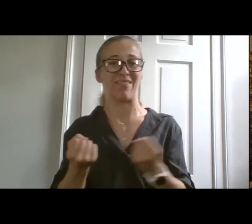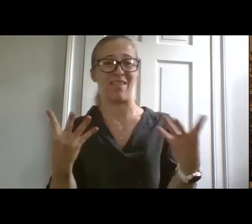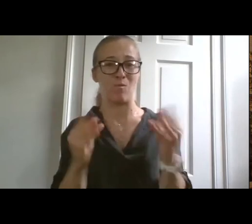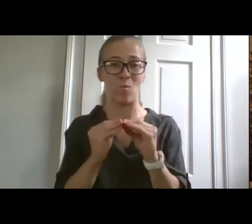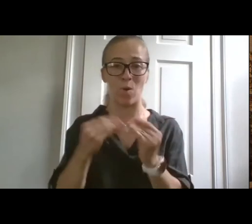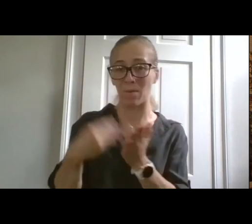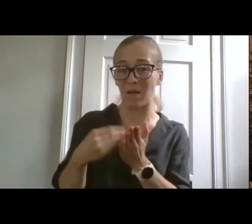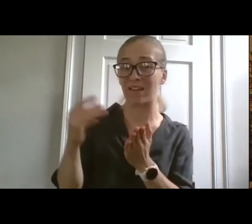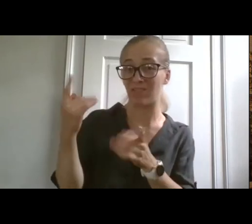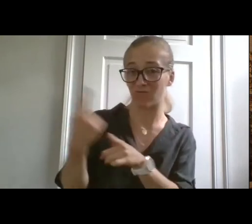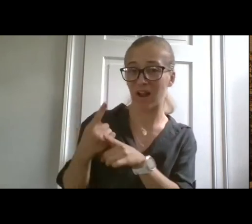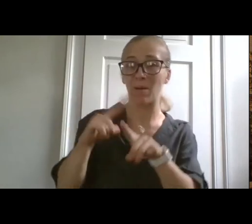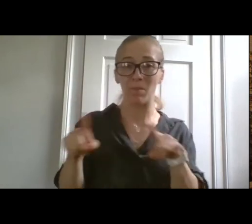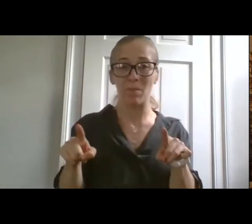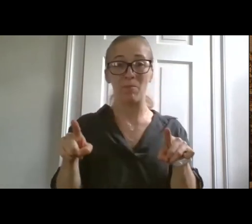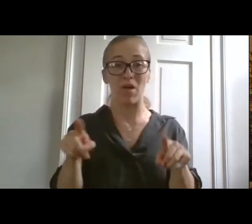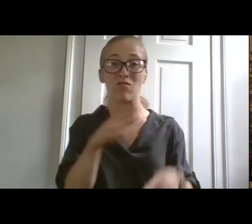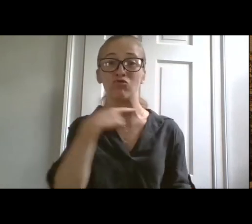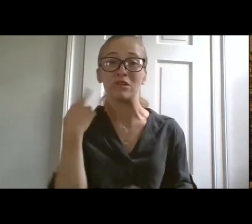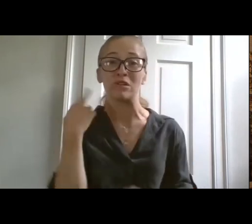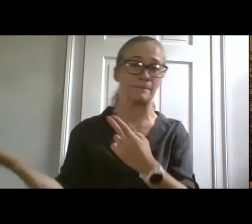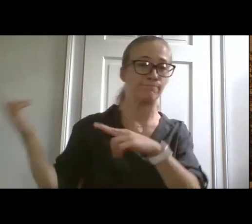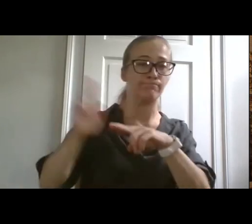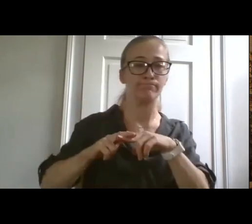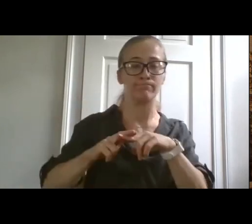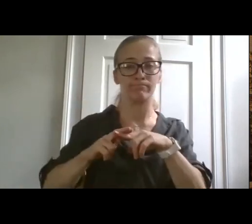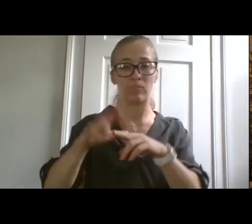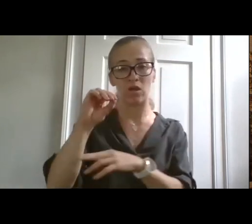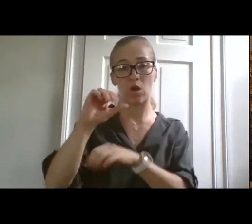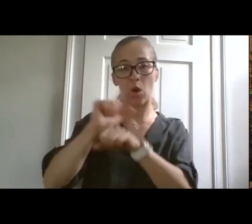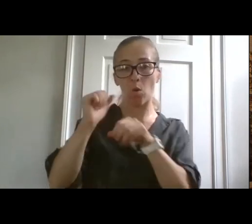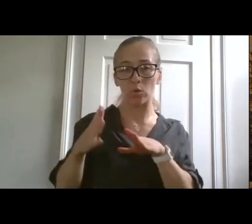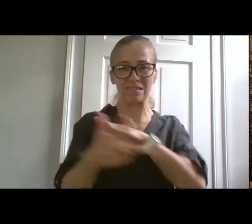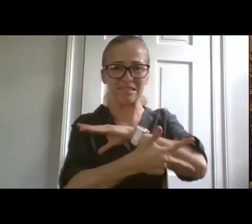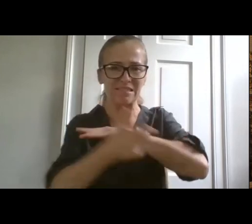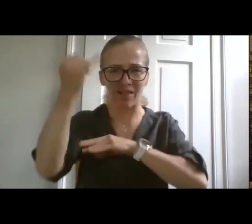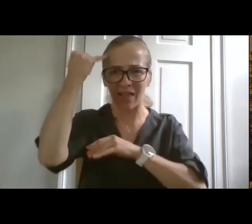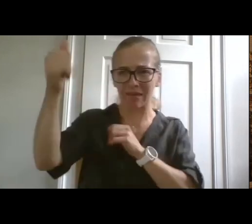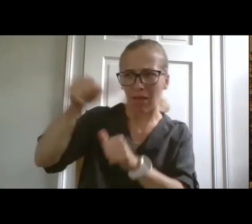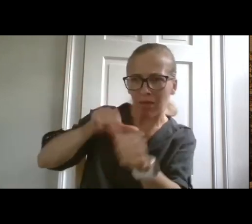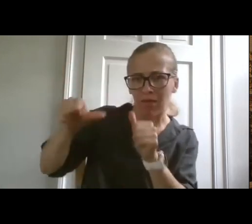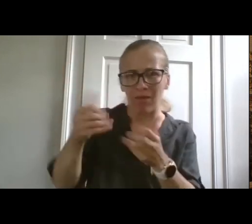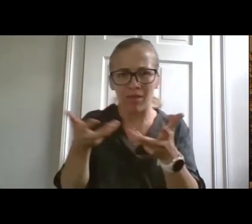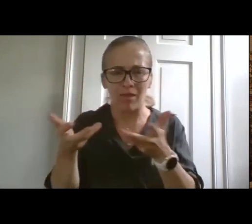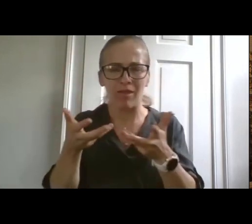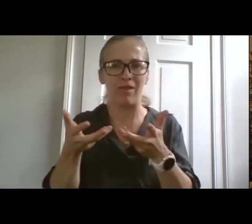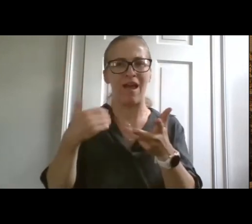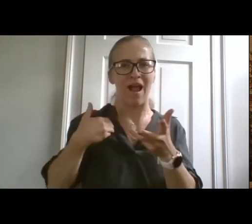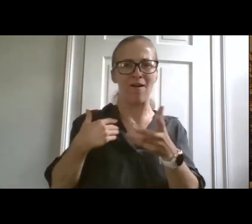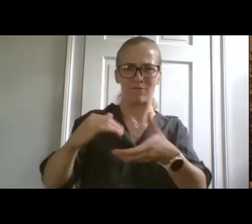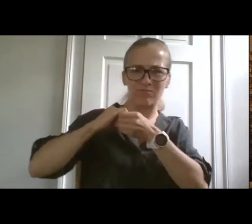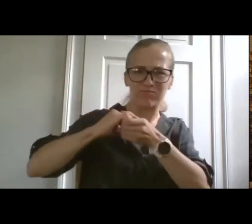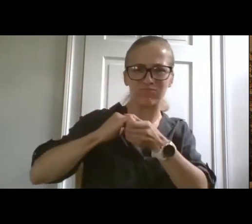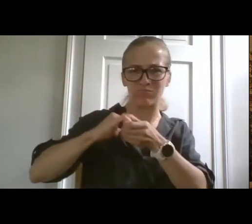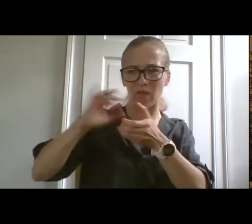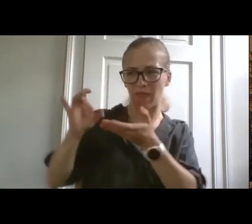but the stakes are much higher, where his coworkers steal ideas from each other, form alliances that exclude him, and hiding